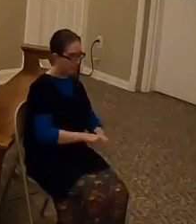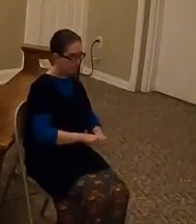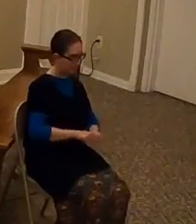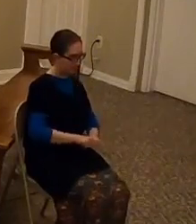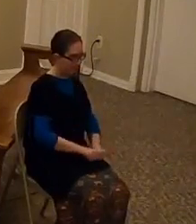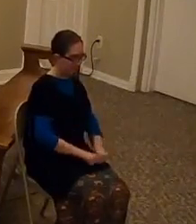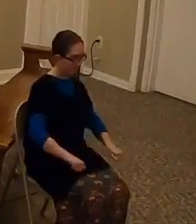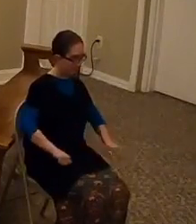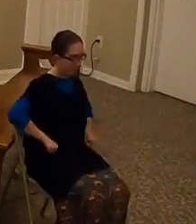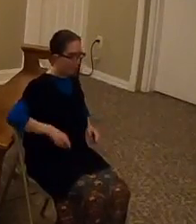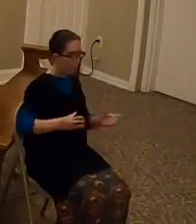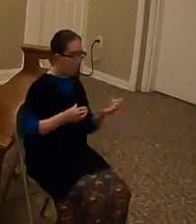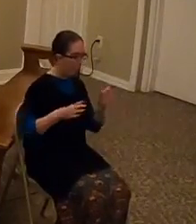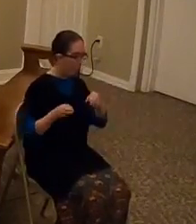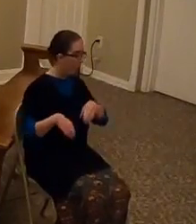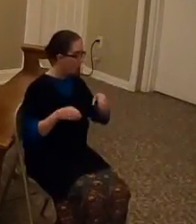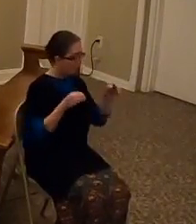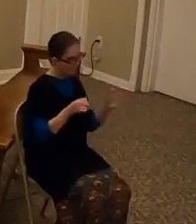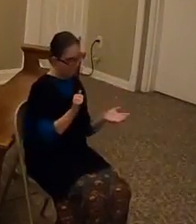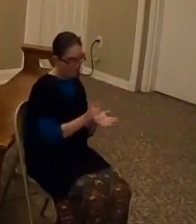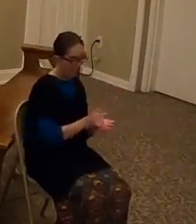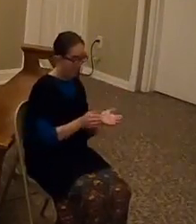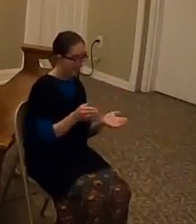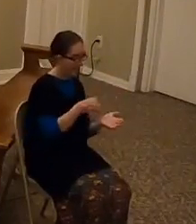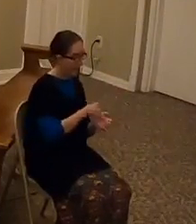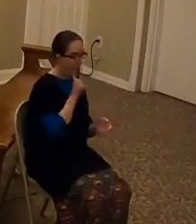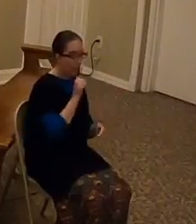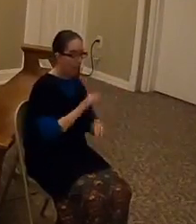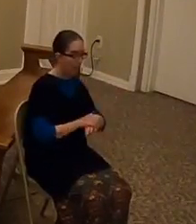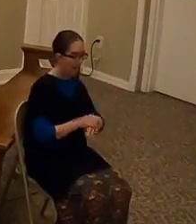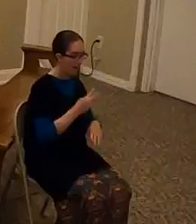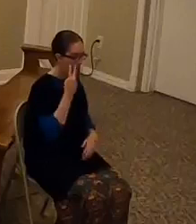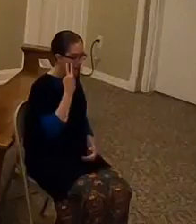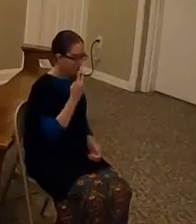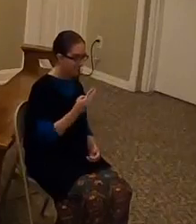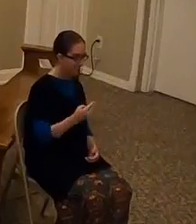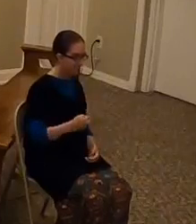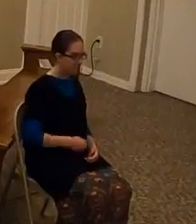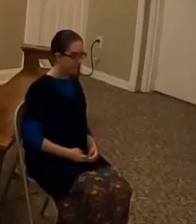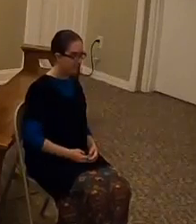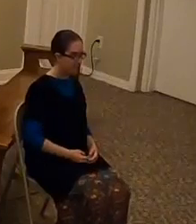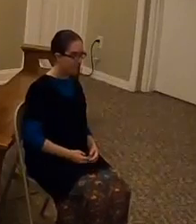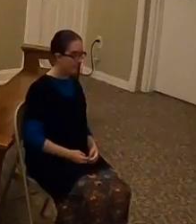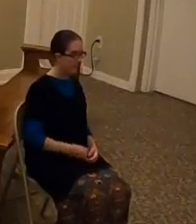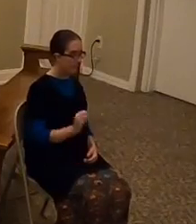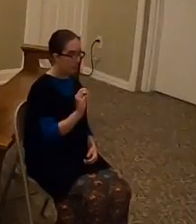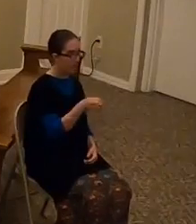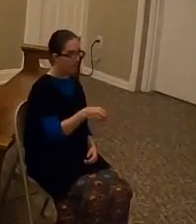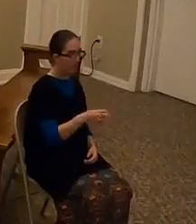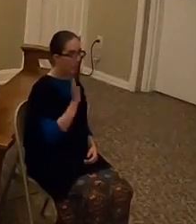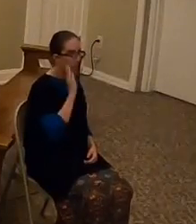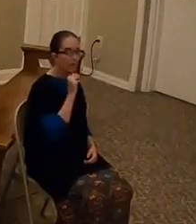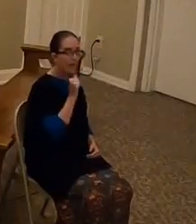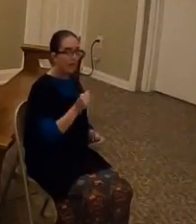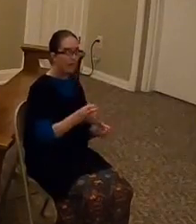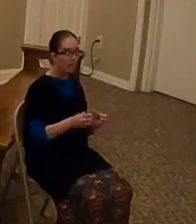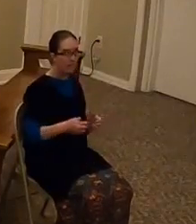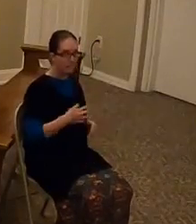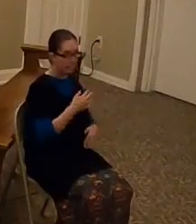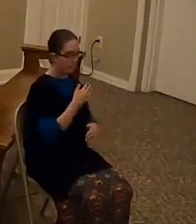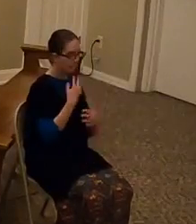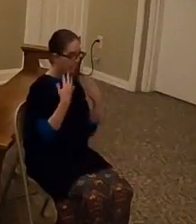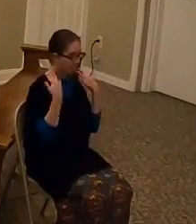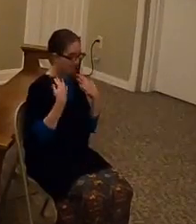aprons out of it. He's like, you want to do that again? Not on my watch. Hallelujah. I'm going to put these things where you won't want to put them on your